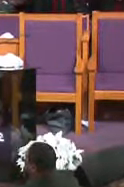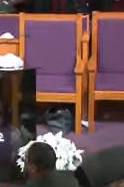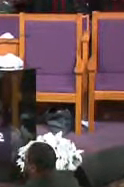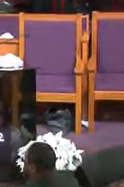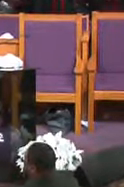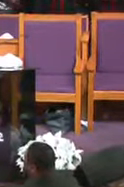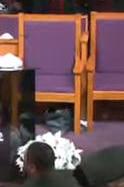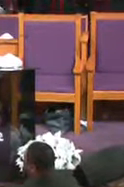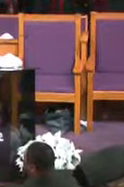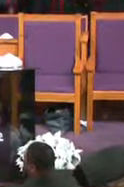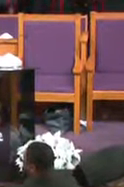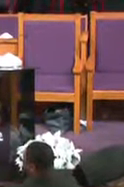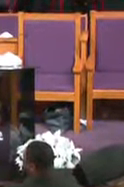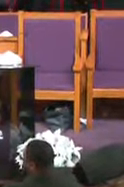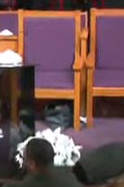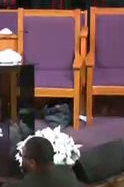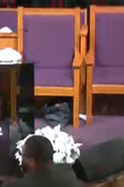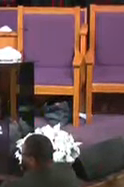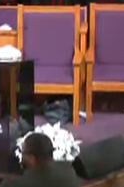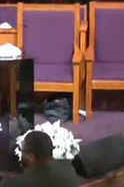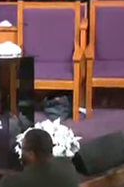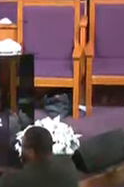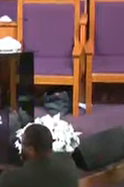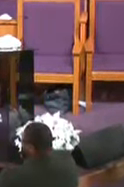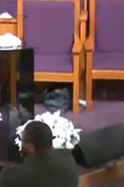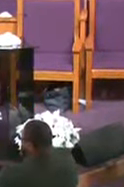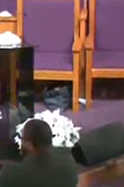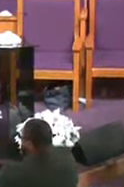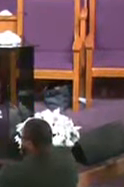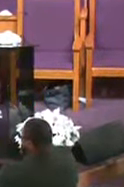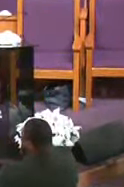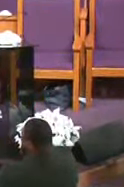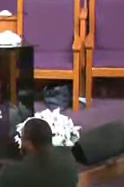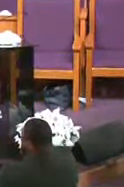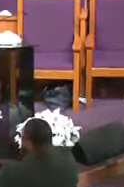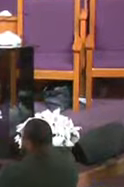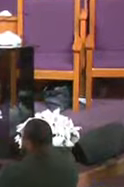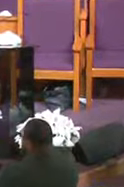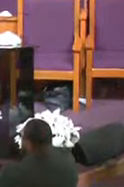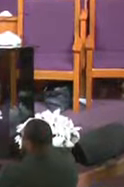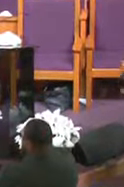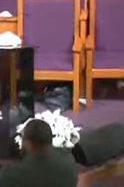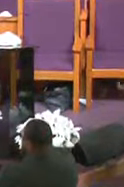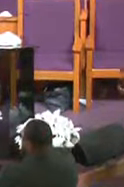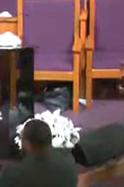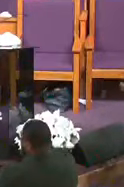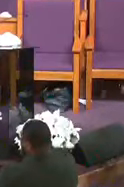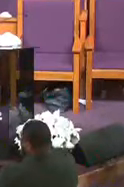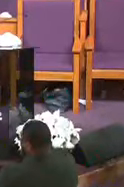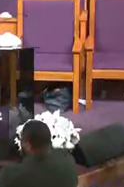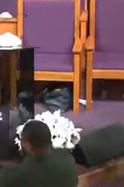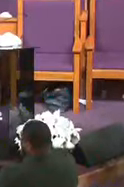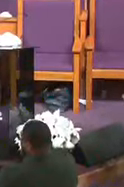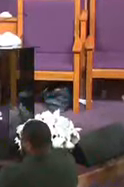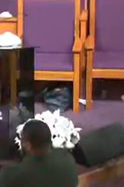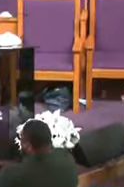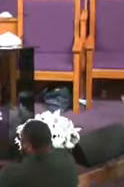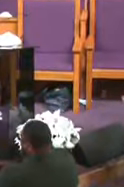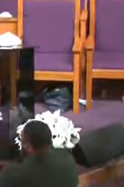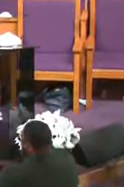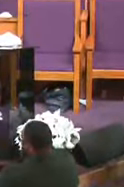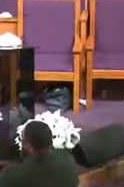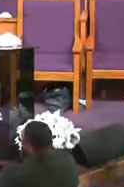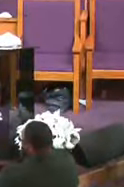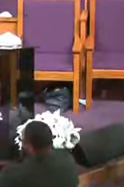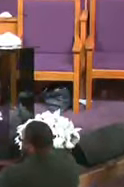cyberspace. When the power goes out, your email may never get to where it's going. When the satellites